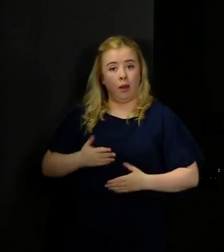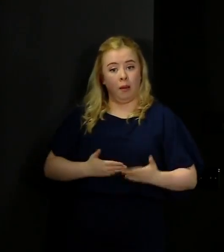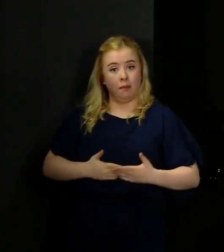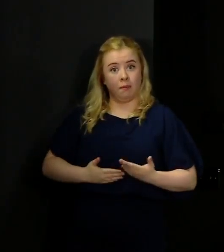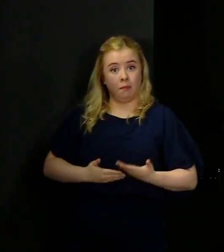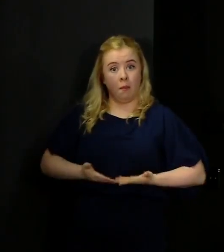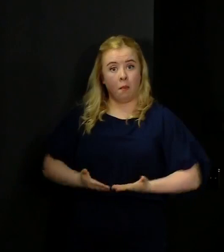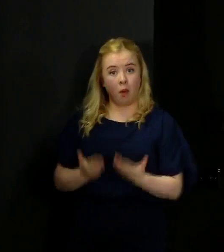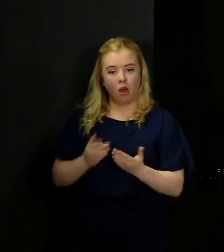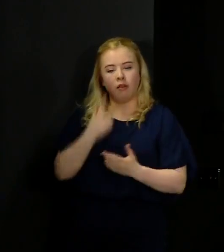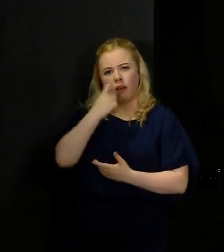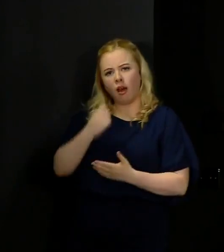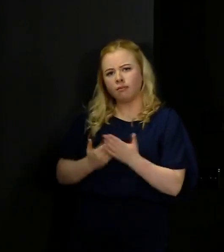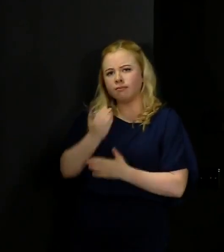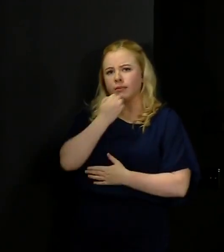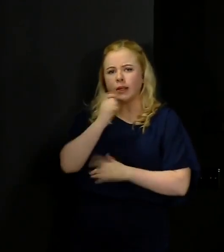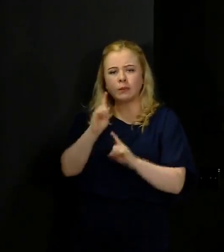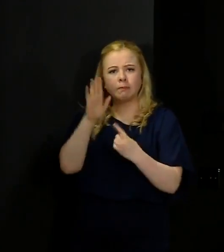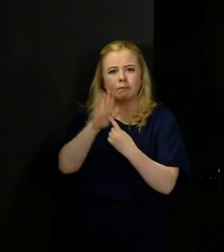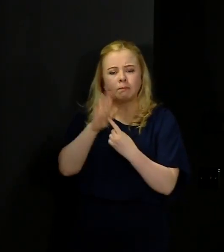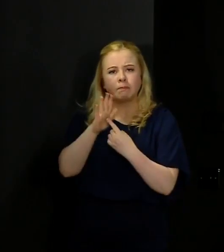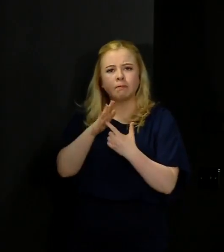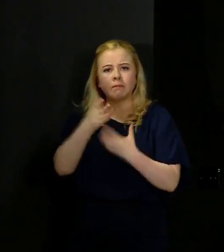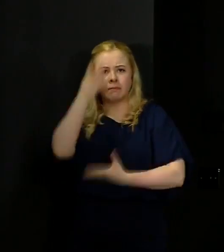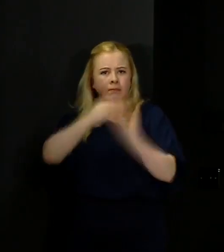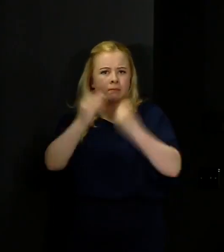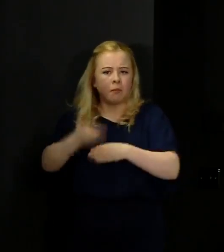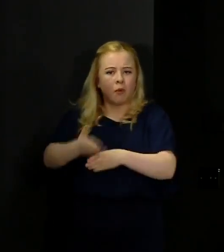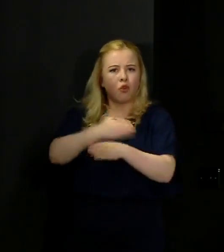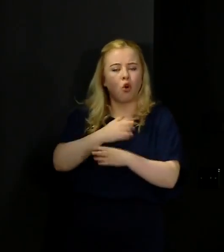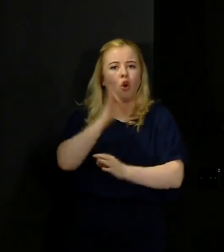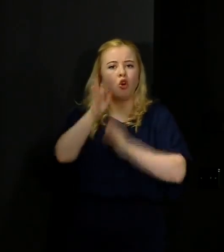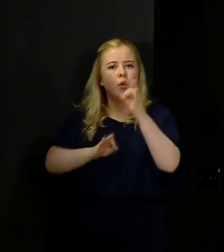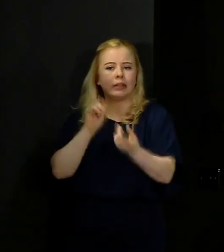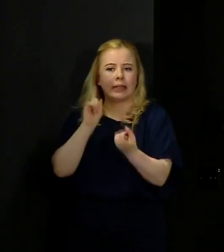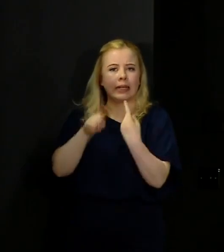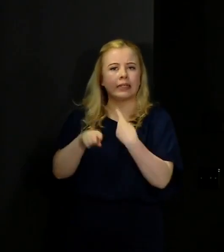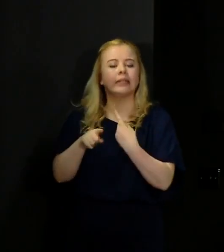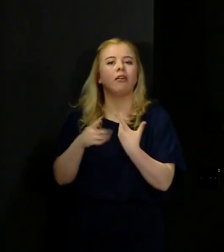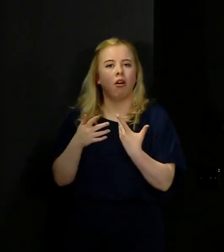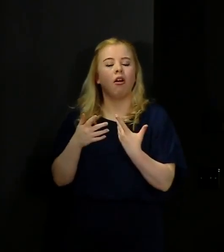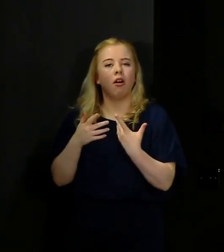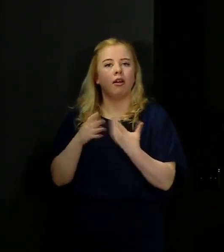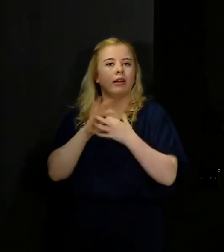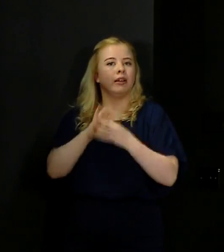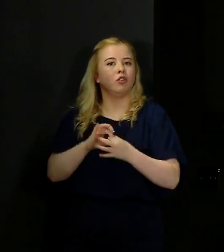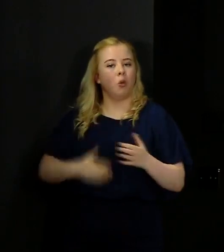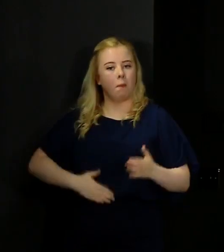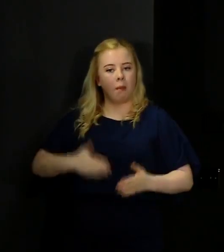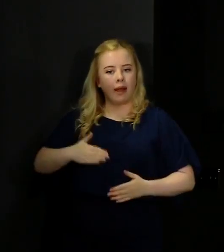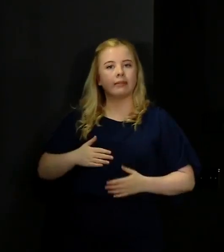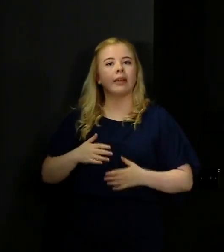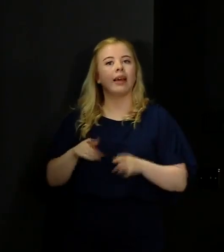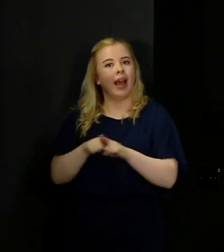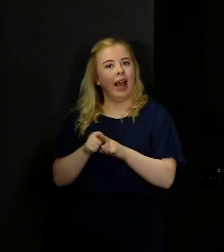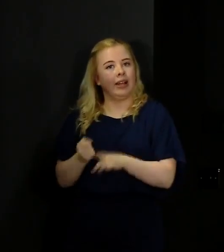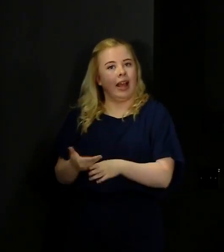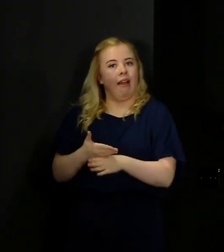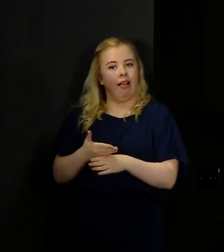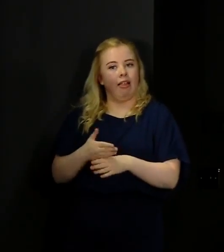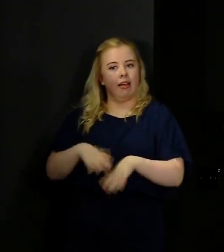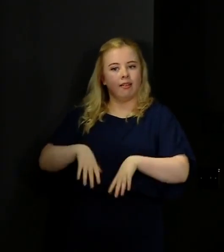try and keep up to date with what's important and answer any of the questions that they may have about their pregnancy and early